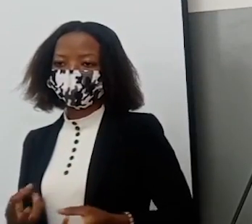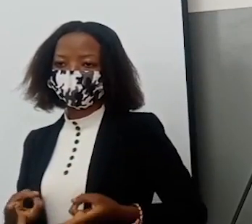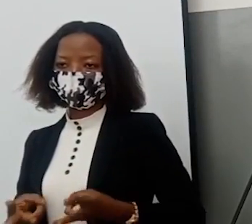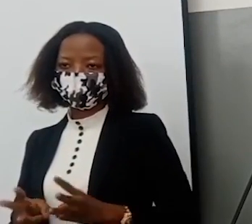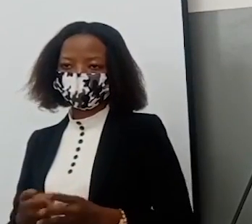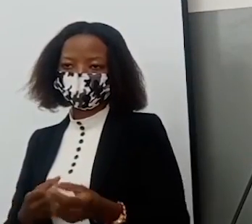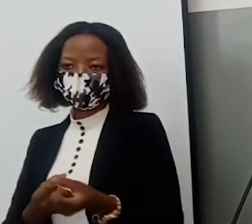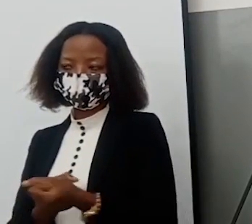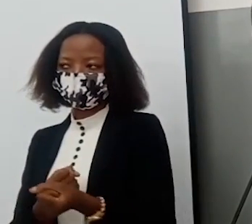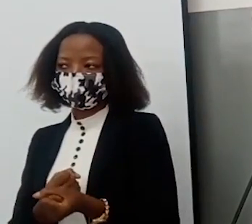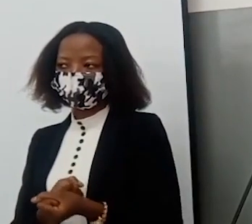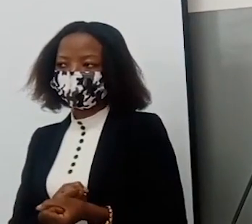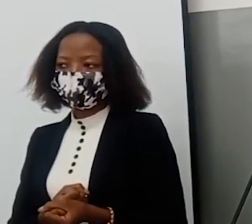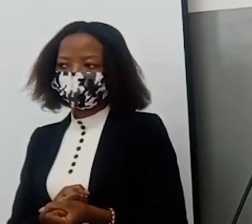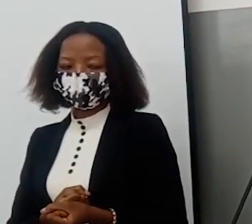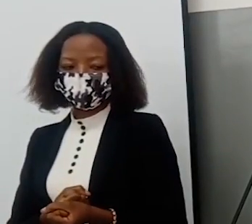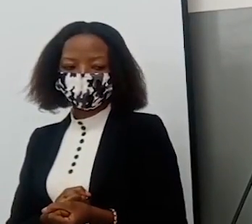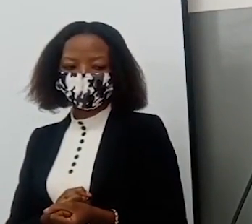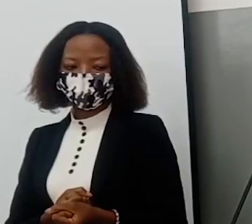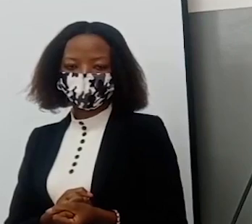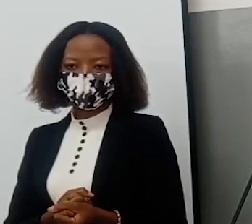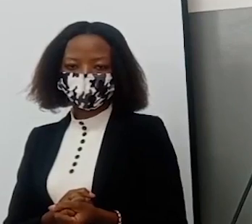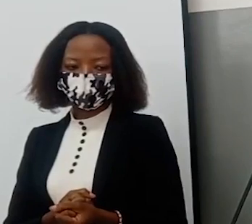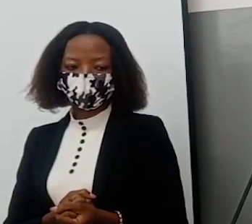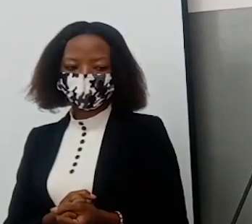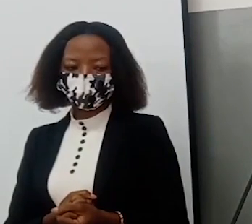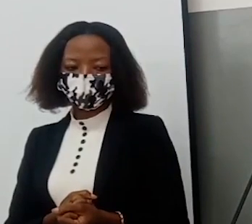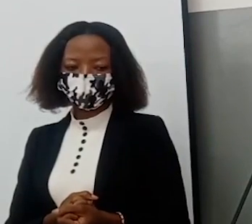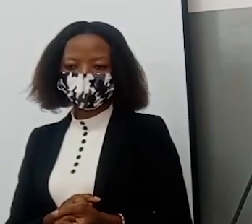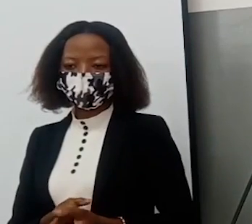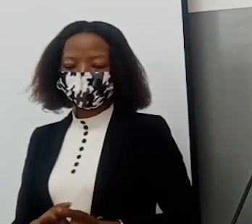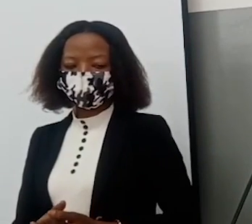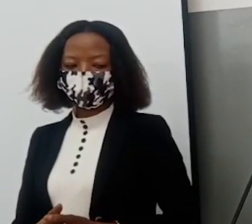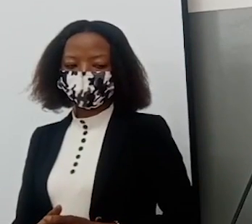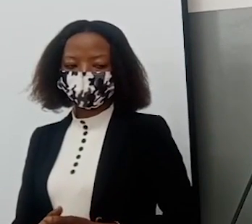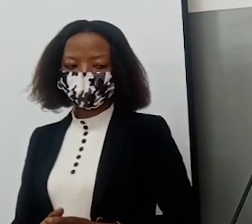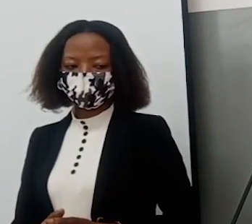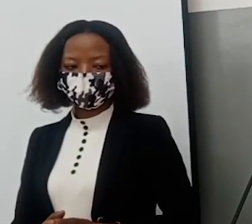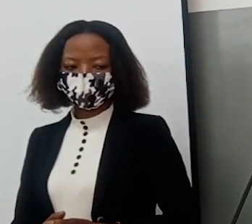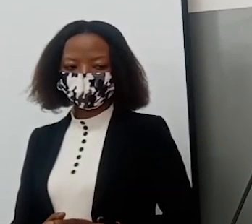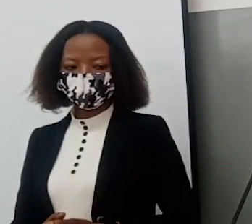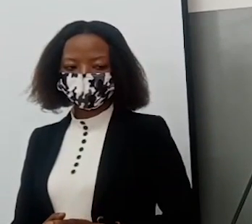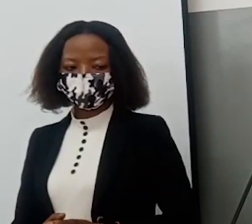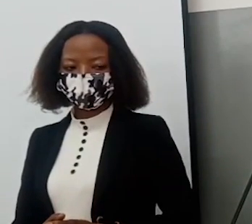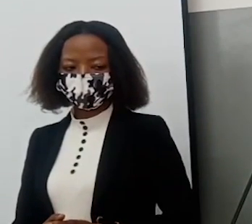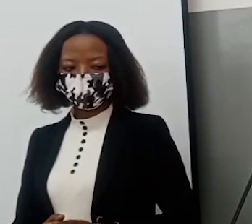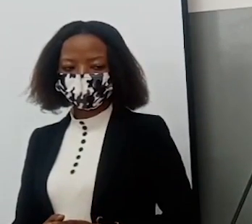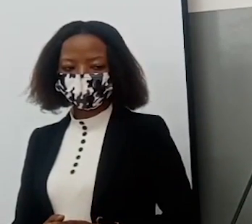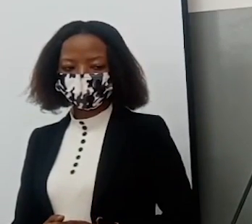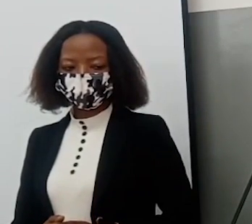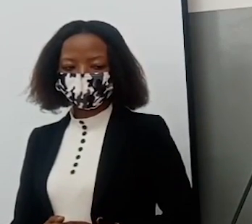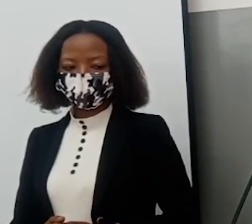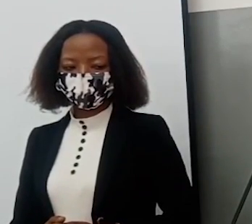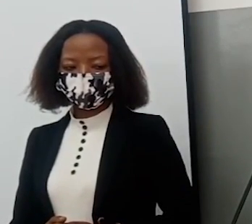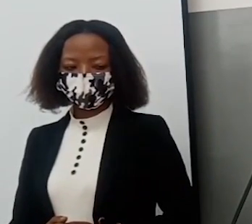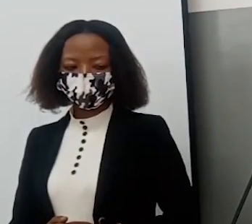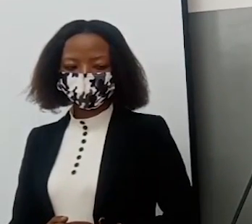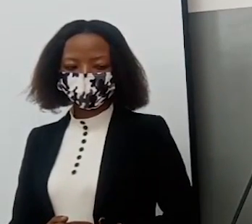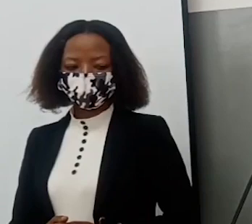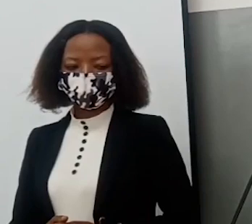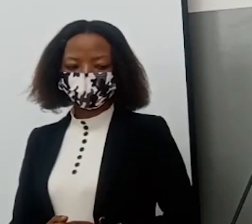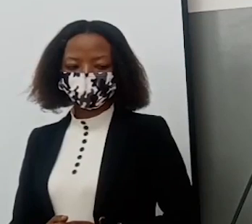do supportive supervision, coaching, and mentoring of data officers. At district level,